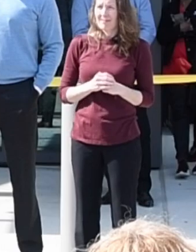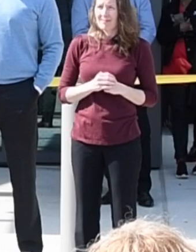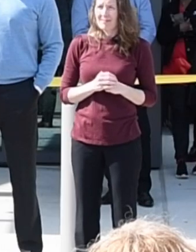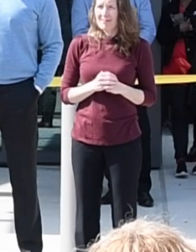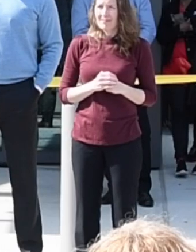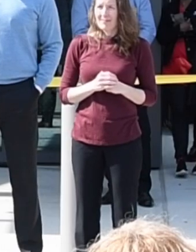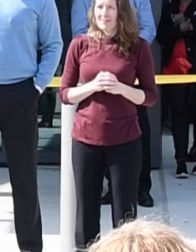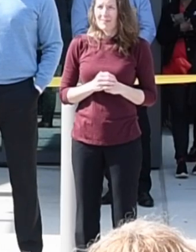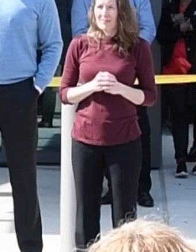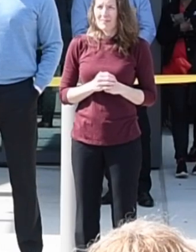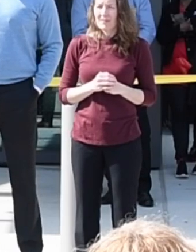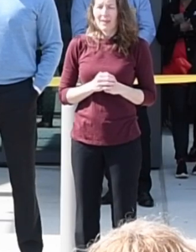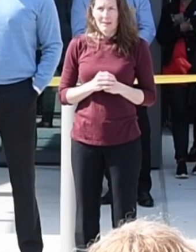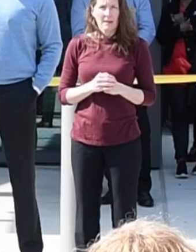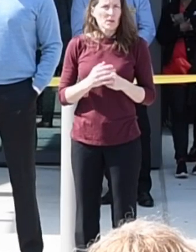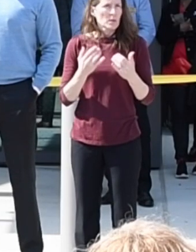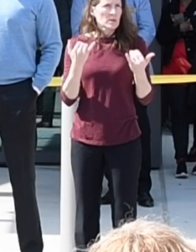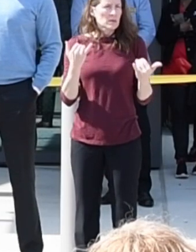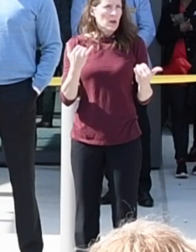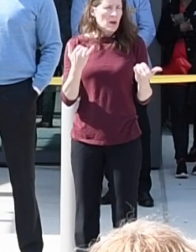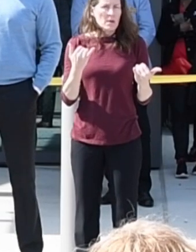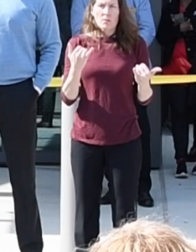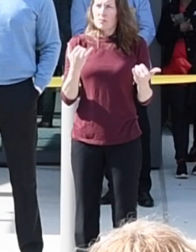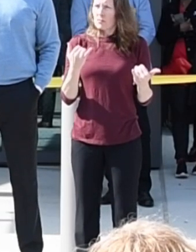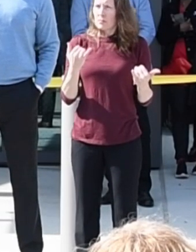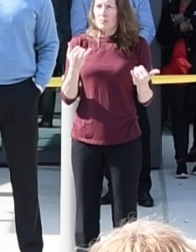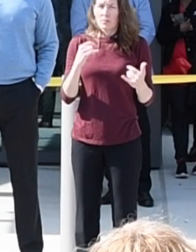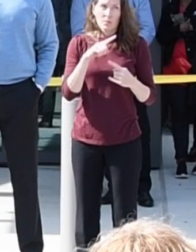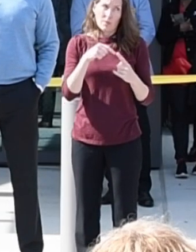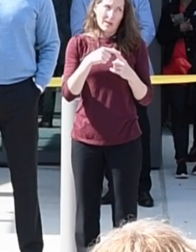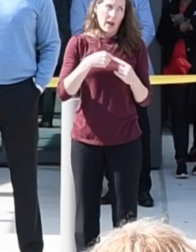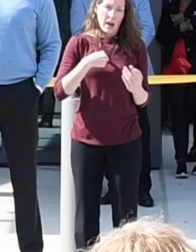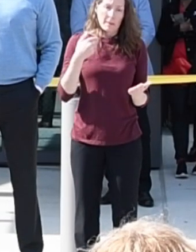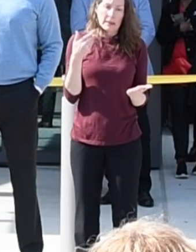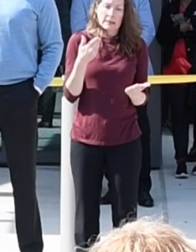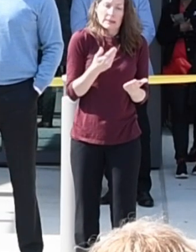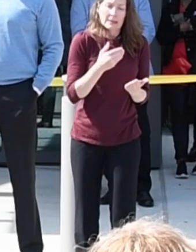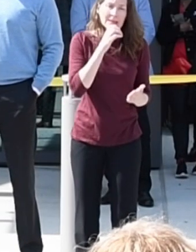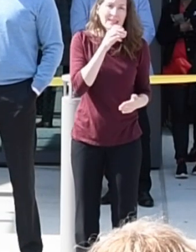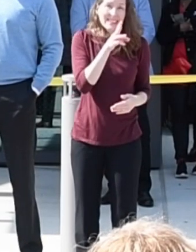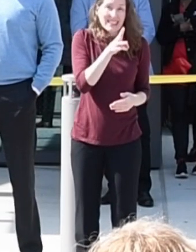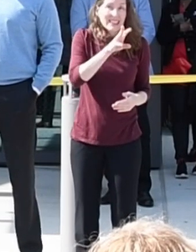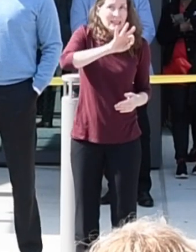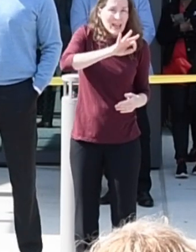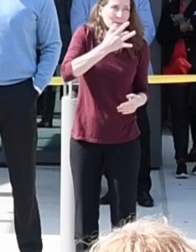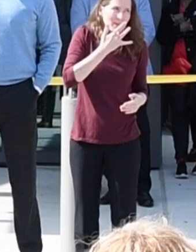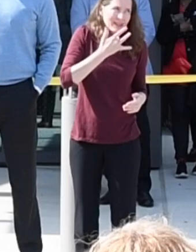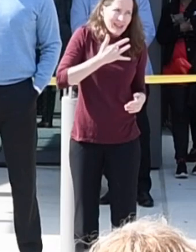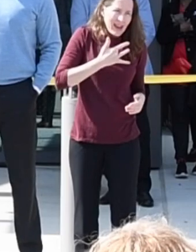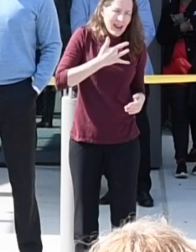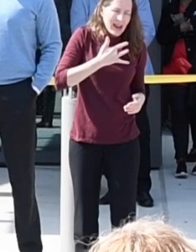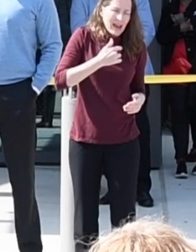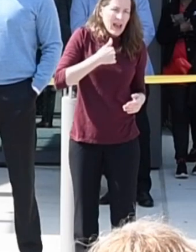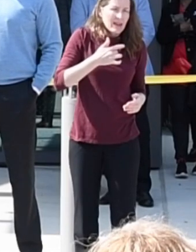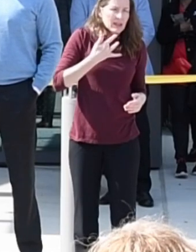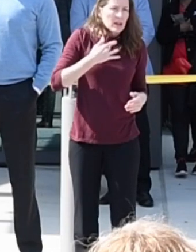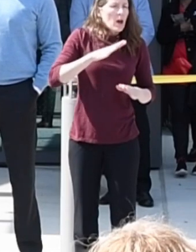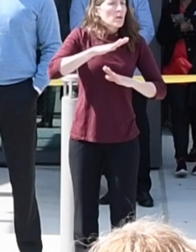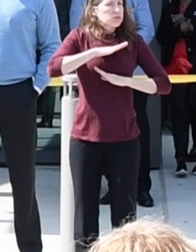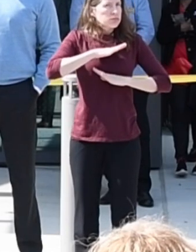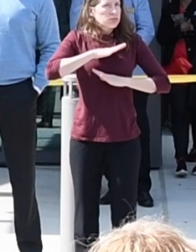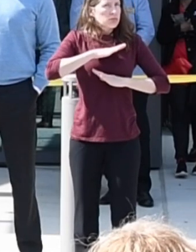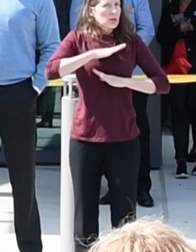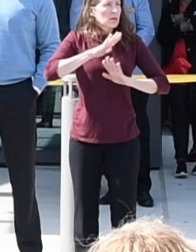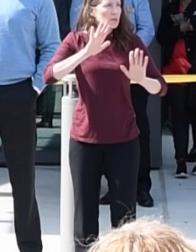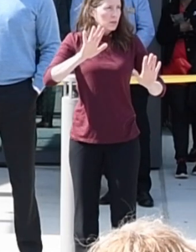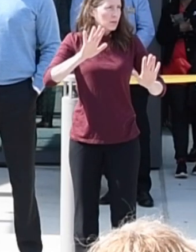reassuring as I am approaching my 69th birthday to know that this is the county where I